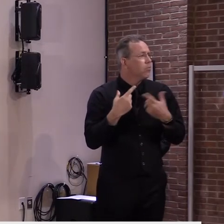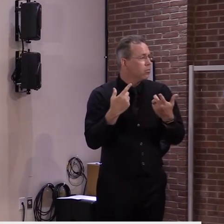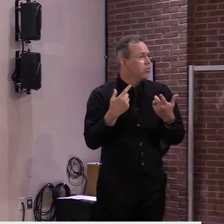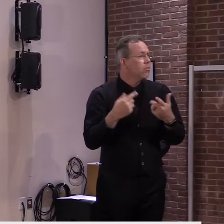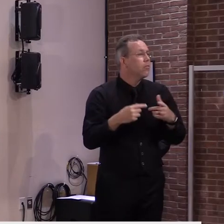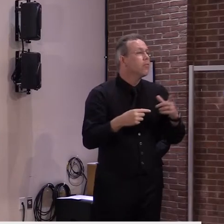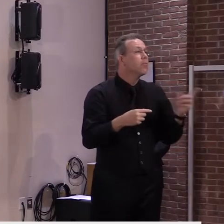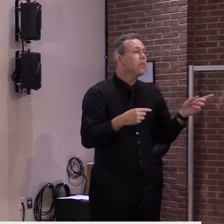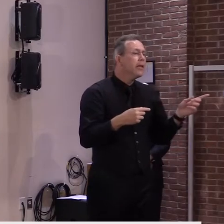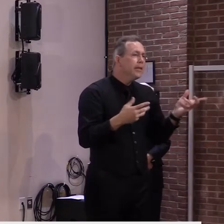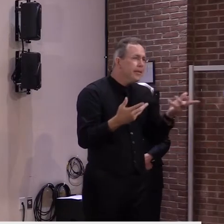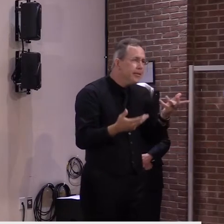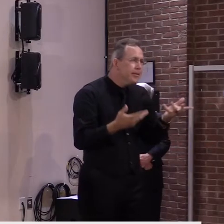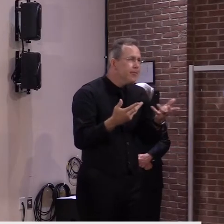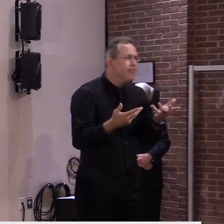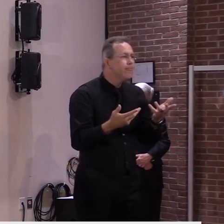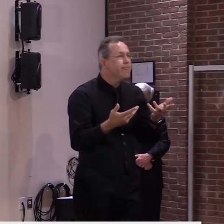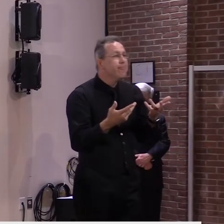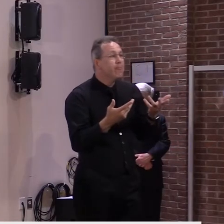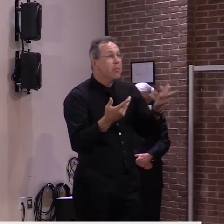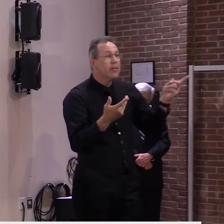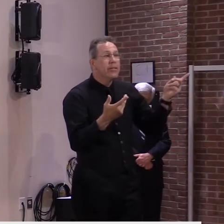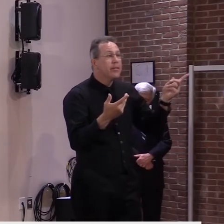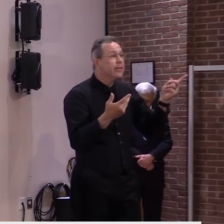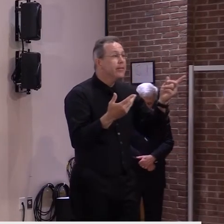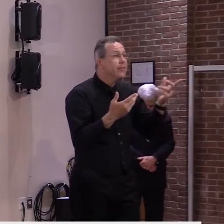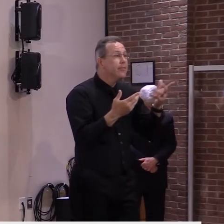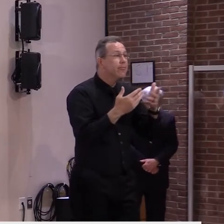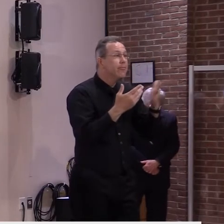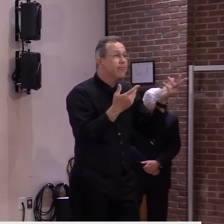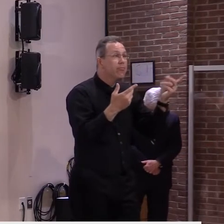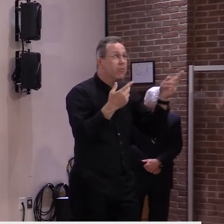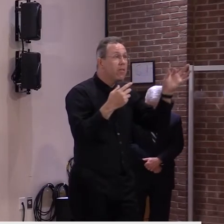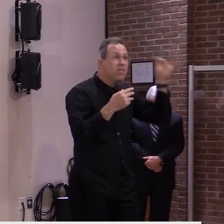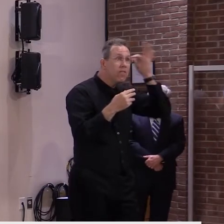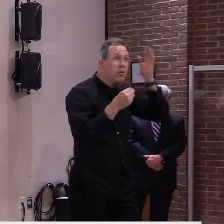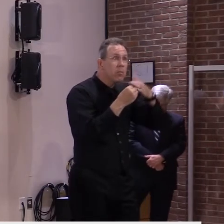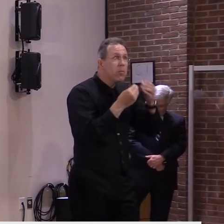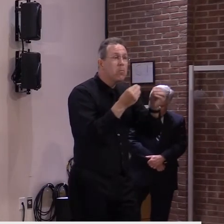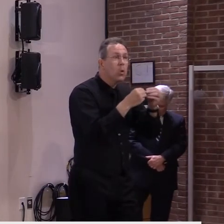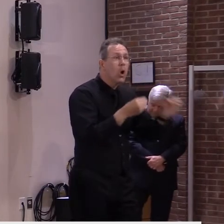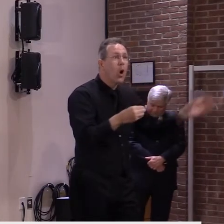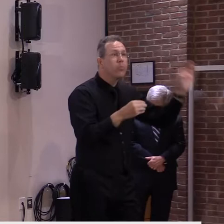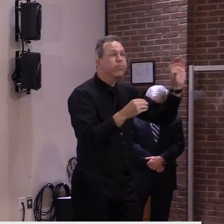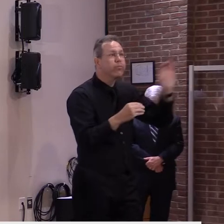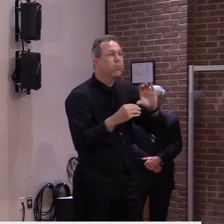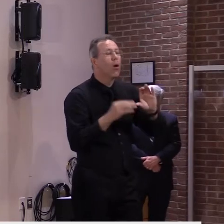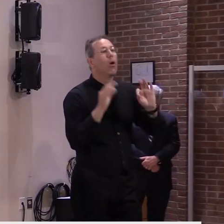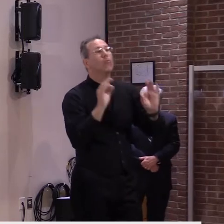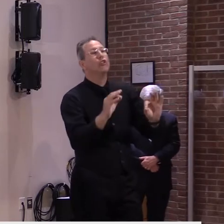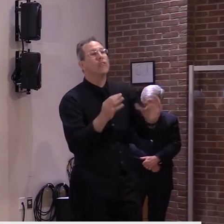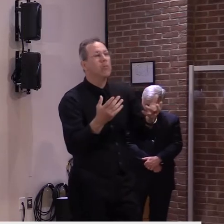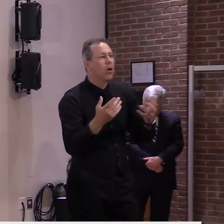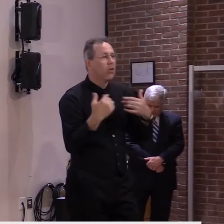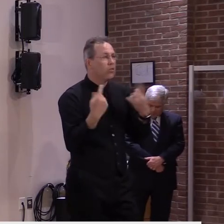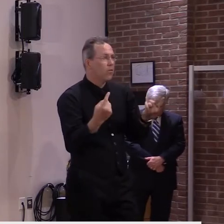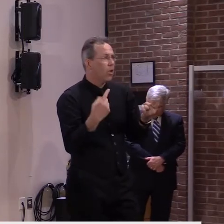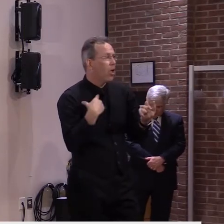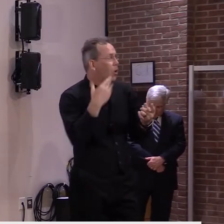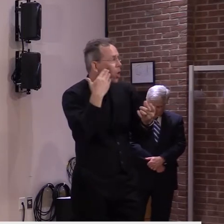deal with what we know today, and to make sure that we put some parameters around the money we have